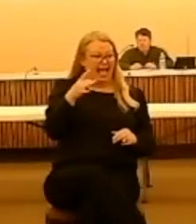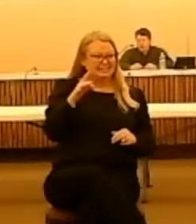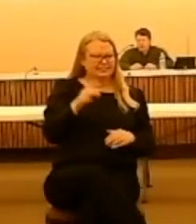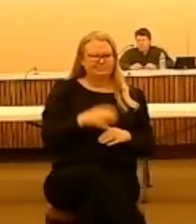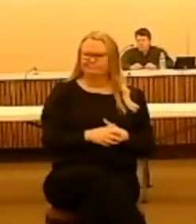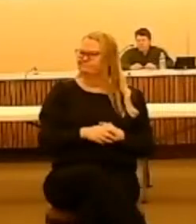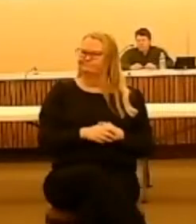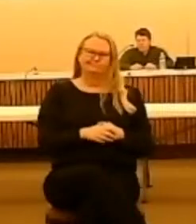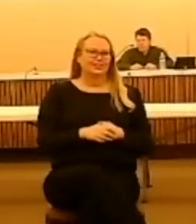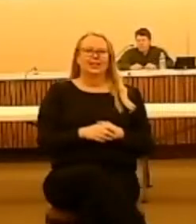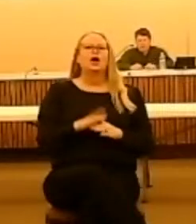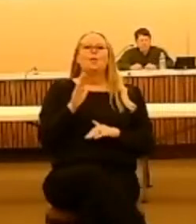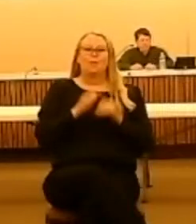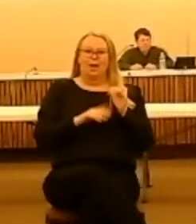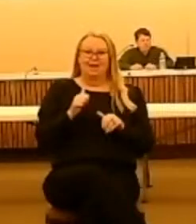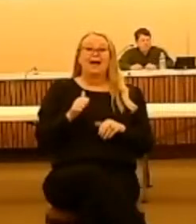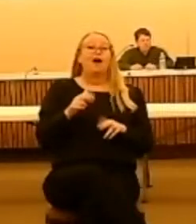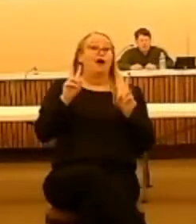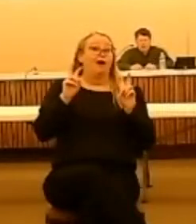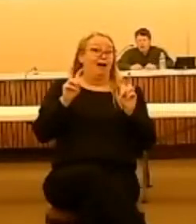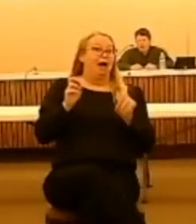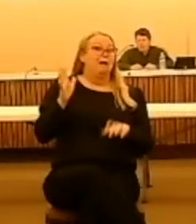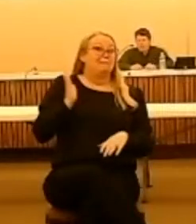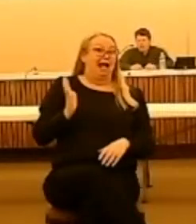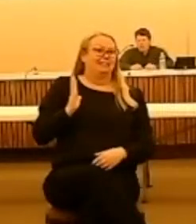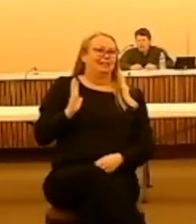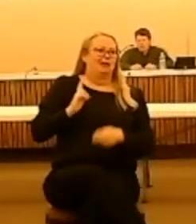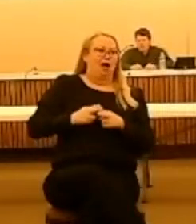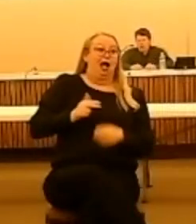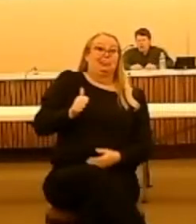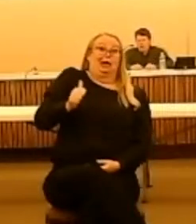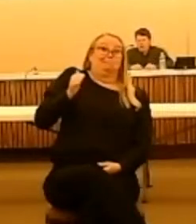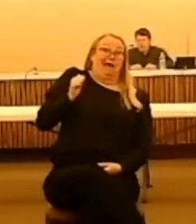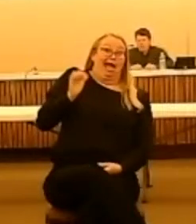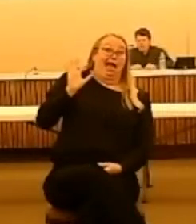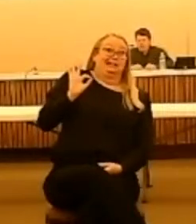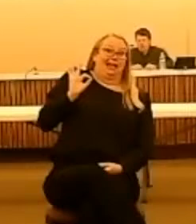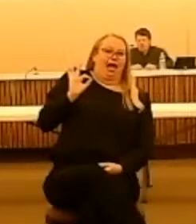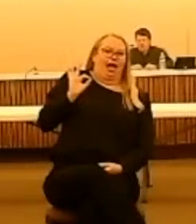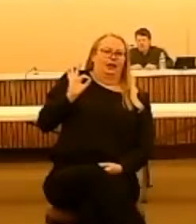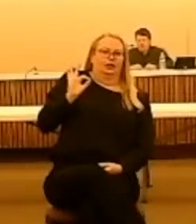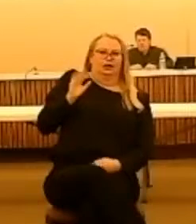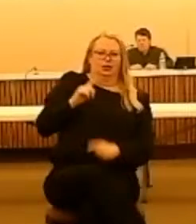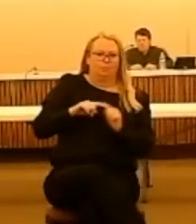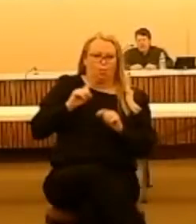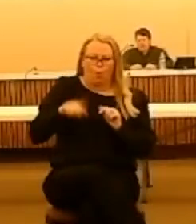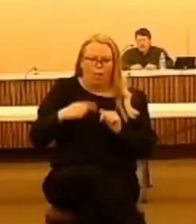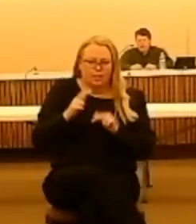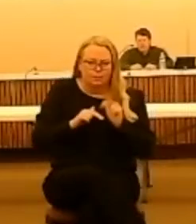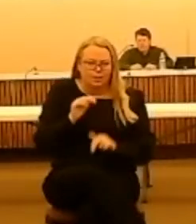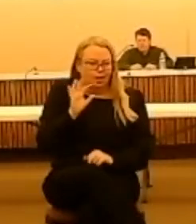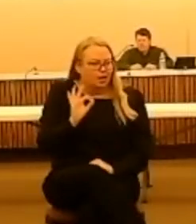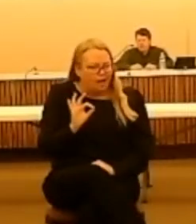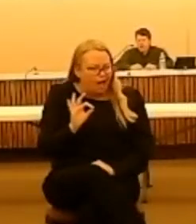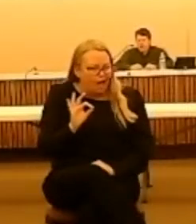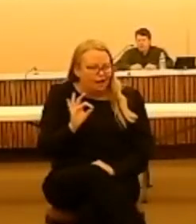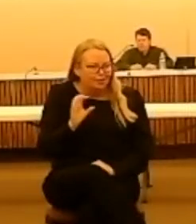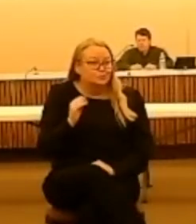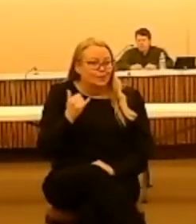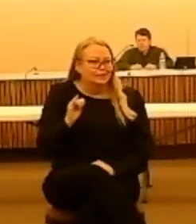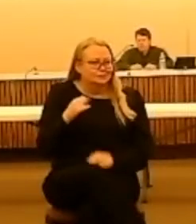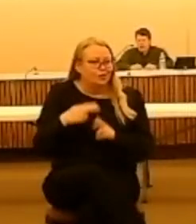the front 9. It's just a 9-hole golf course. This area was just north of the back 9